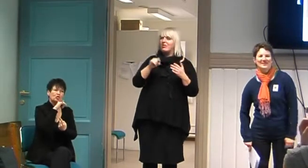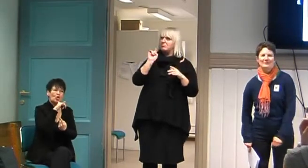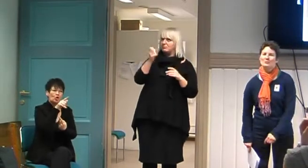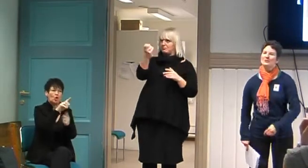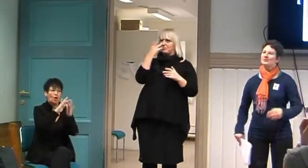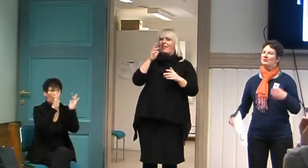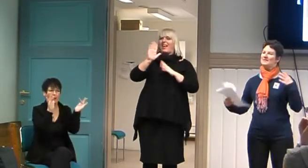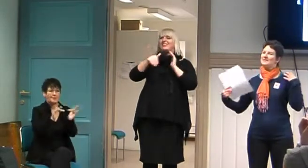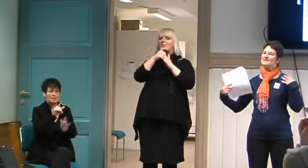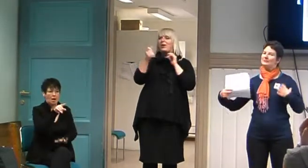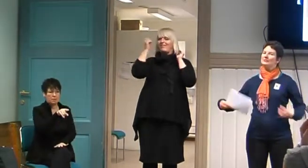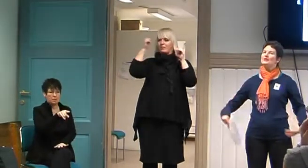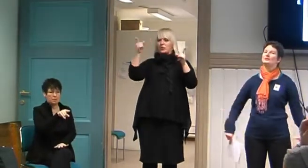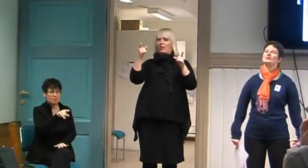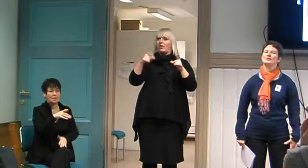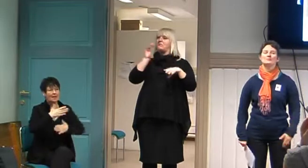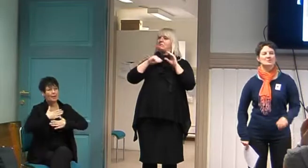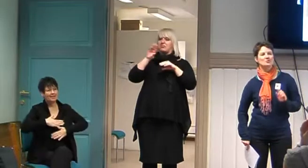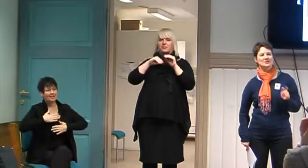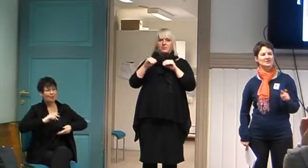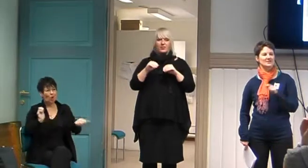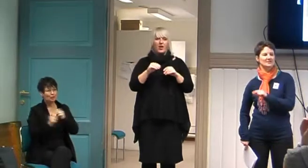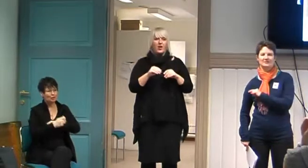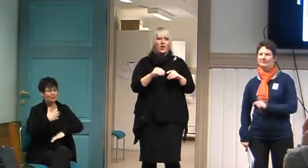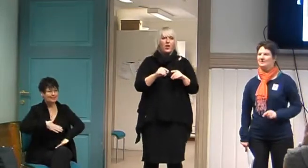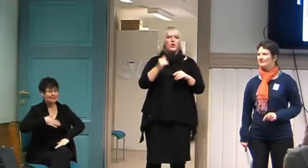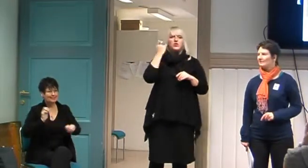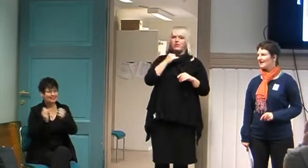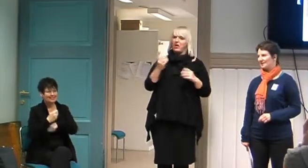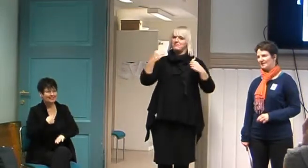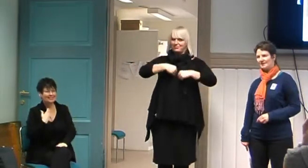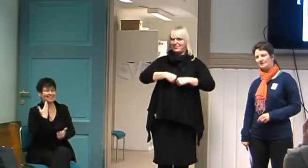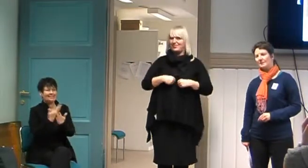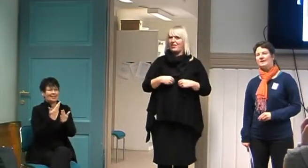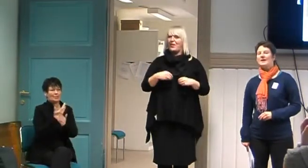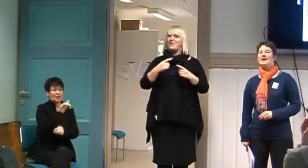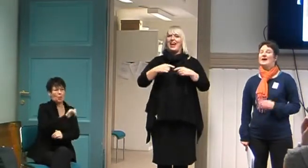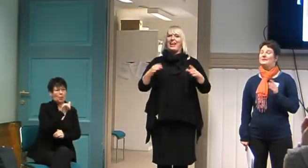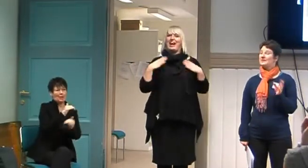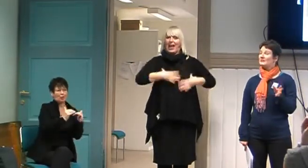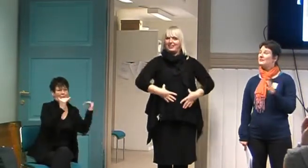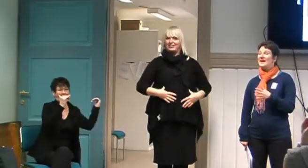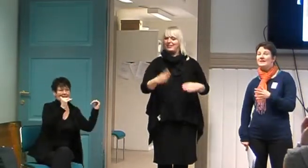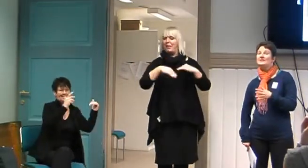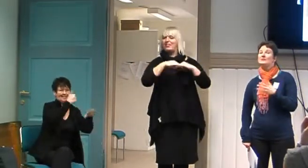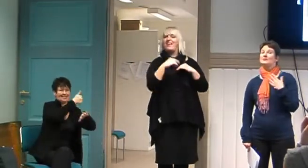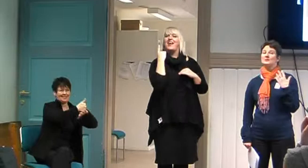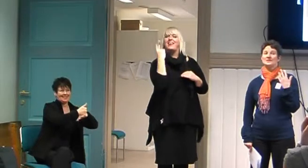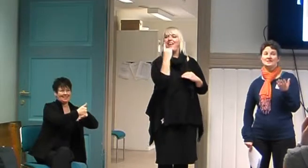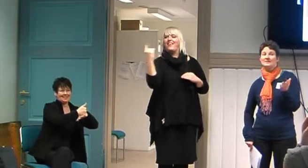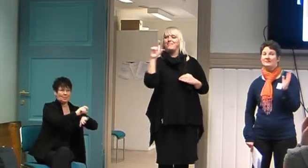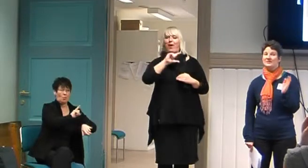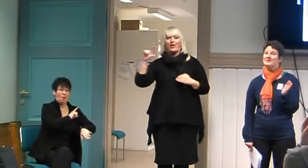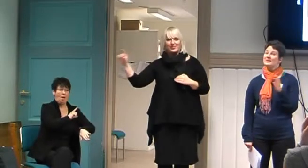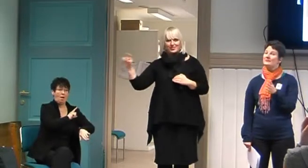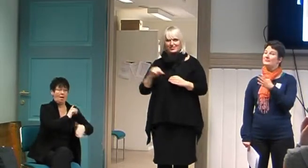did that for us, dressed in different costumes according to the different palaces. And the reason for that, of course, is